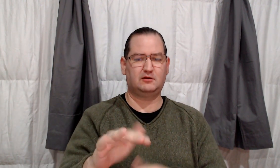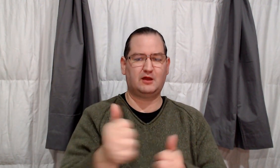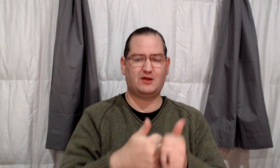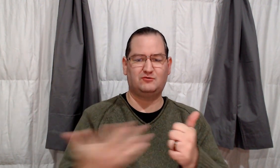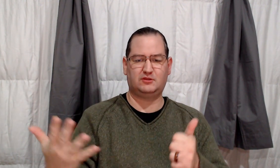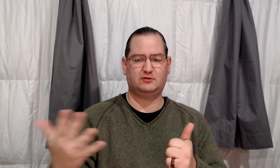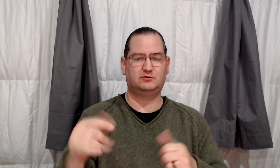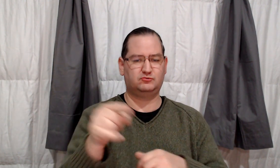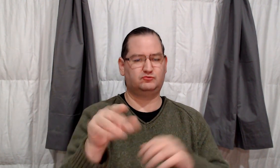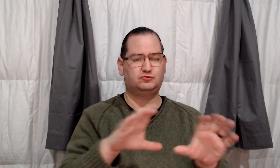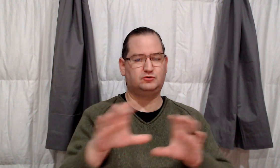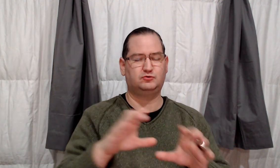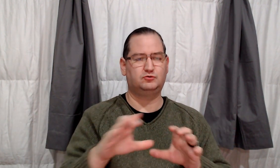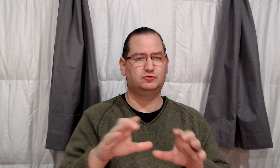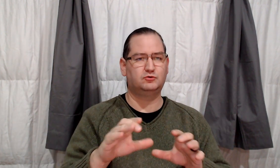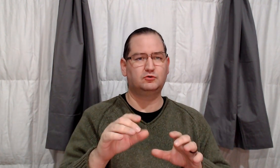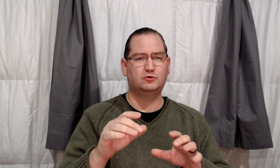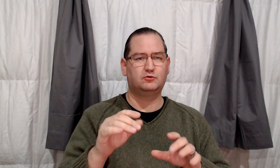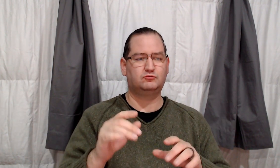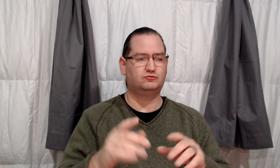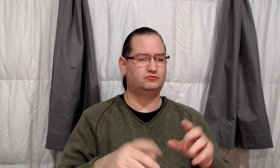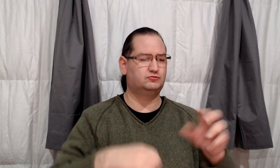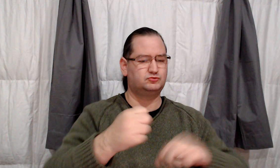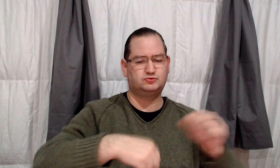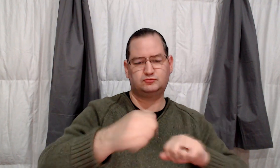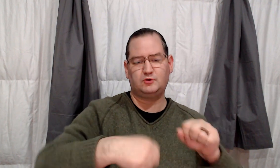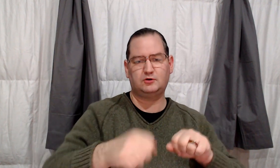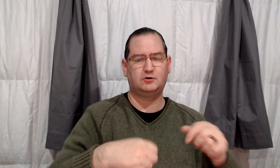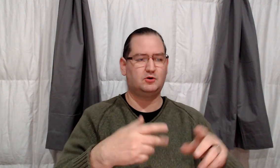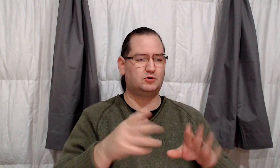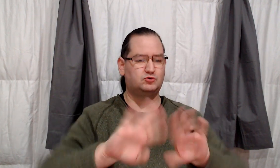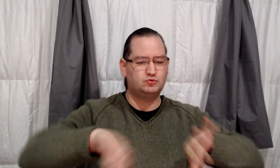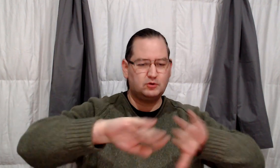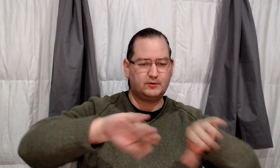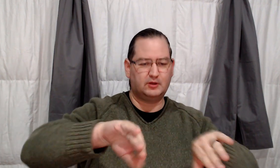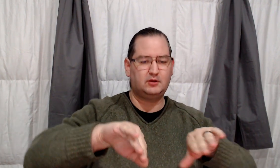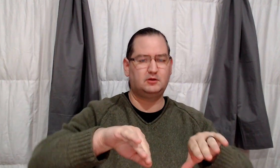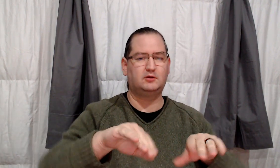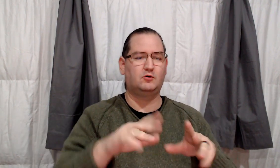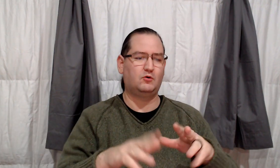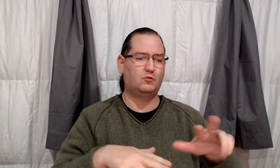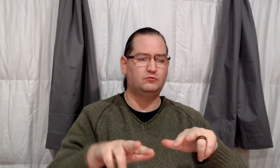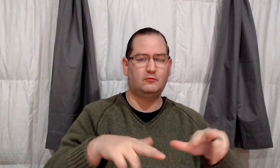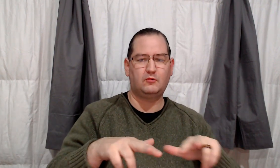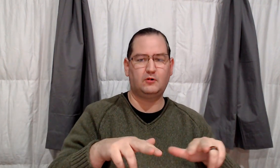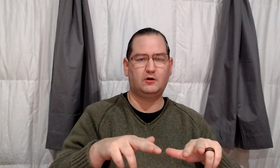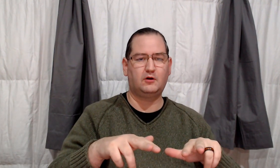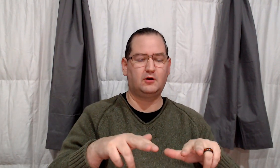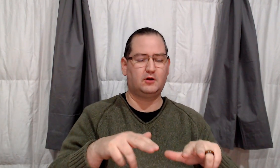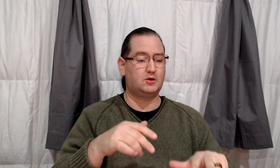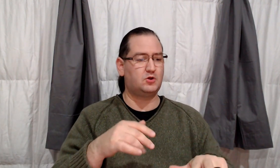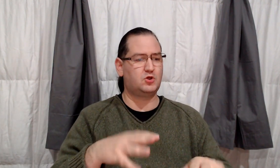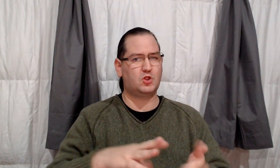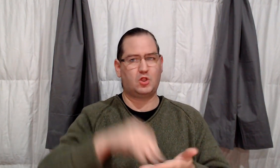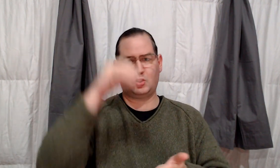a bike, swimming, once something's learnt to the point where it becomes an automatic